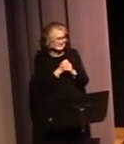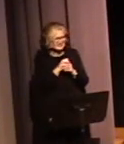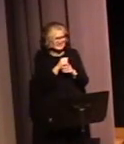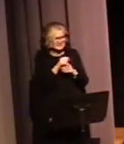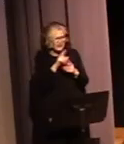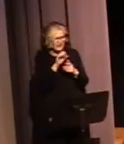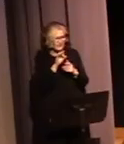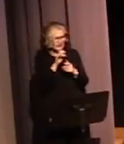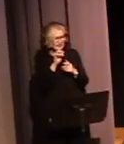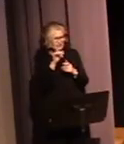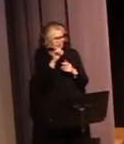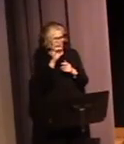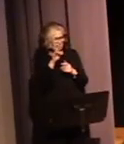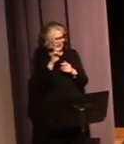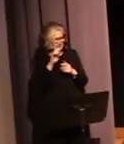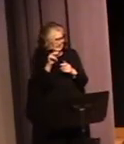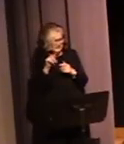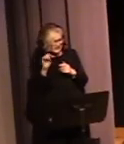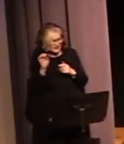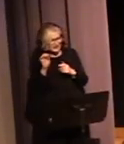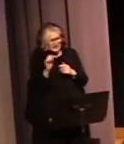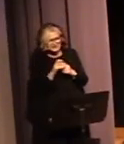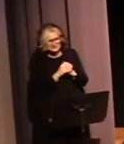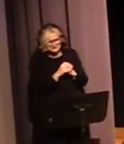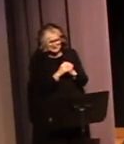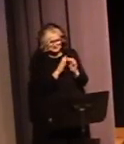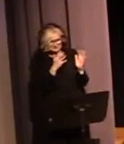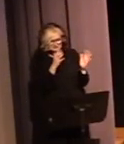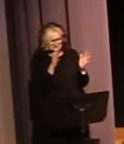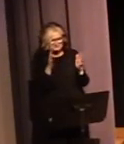Wilfredo Torriente.